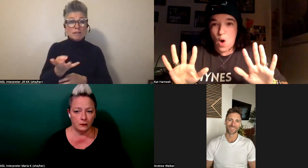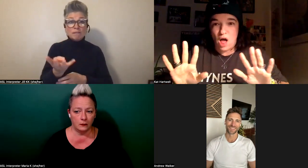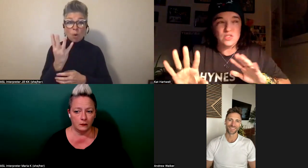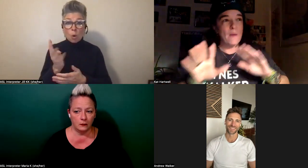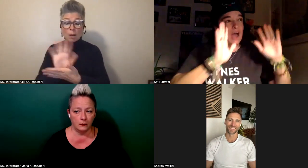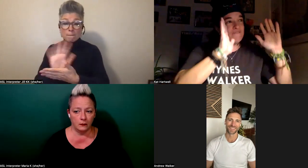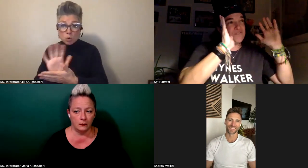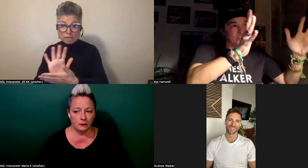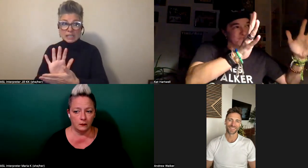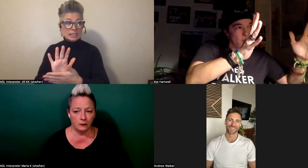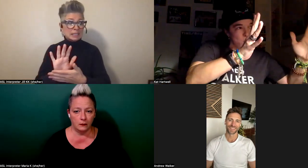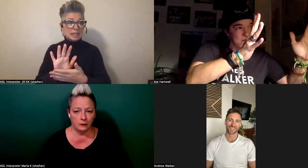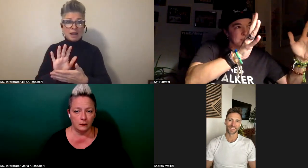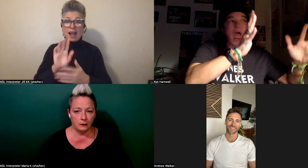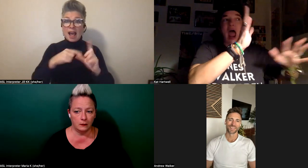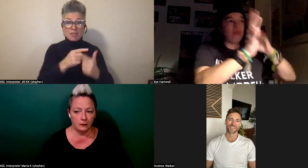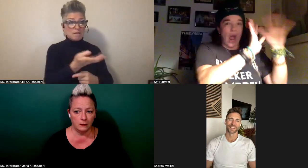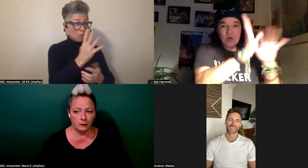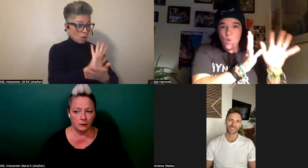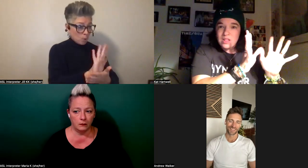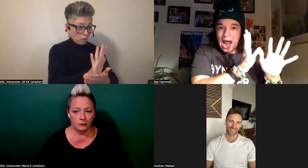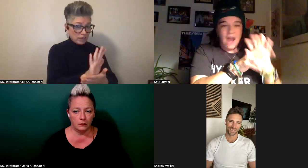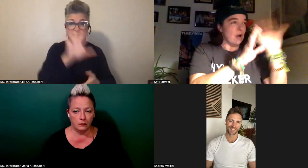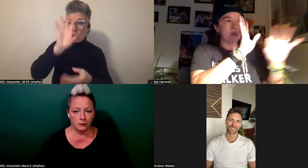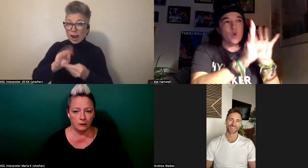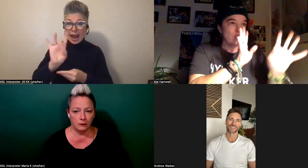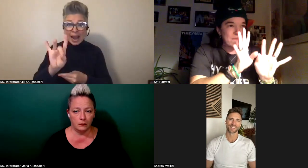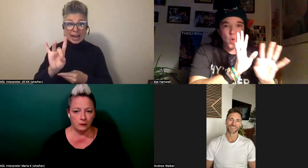movies in total. That was the first 4 movies, and then I would do a